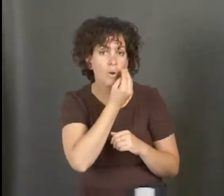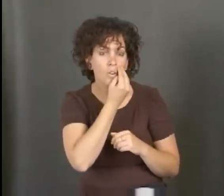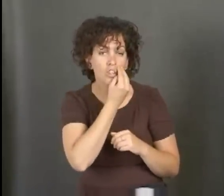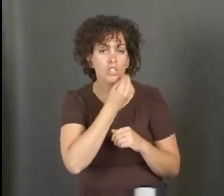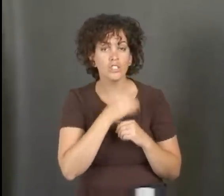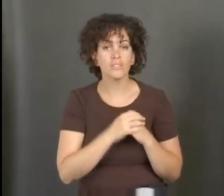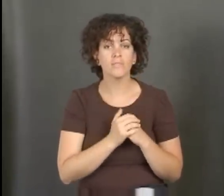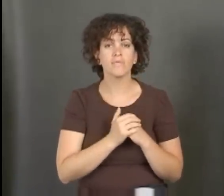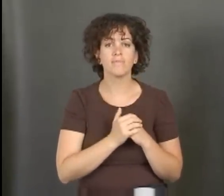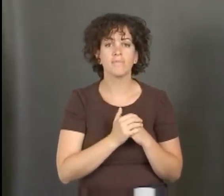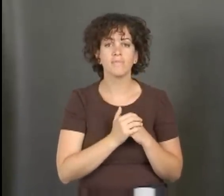Flowers.